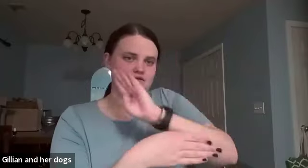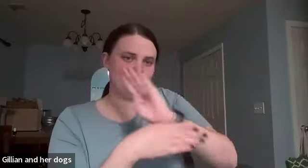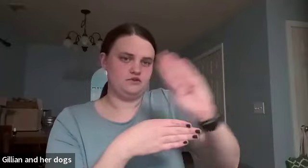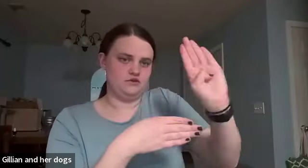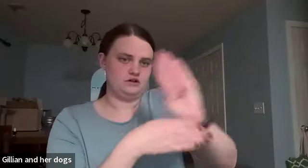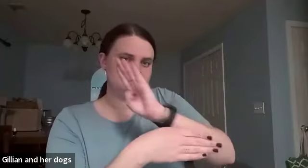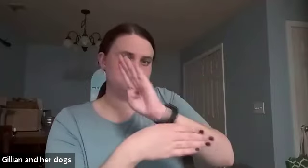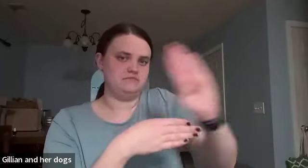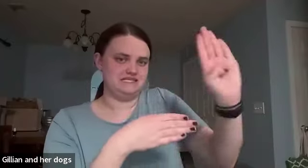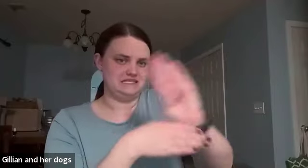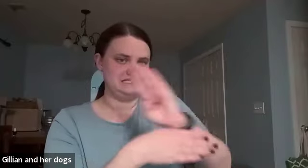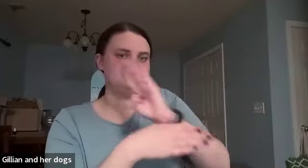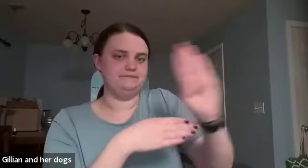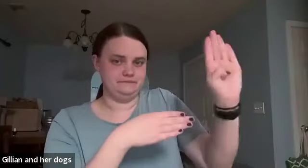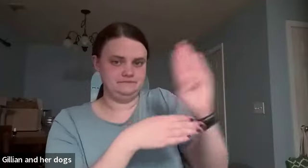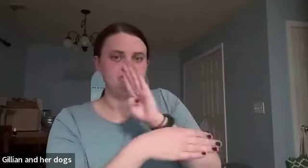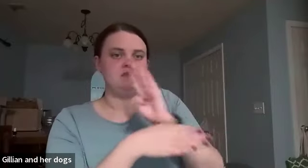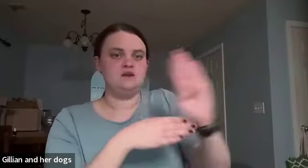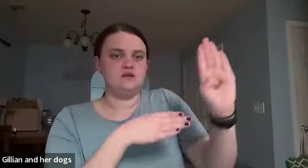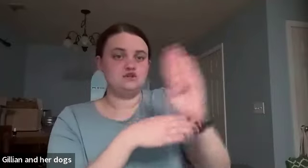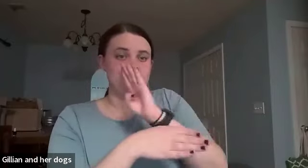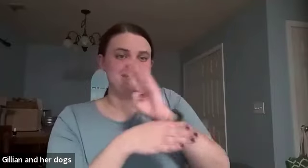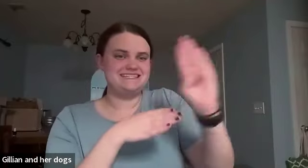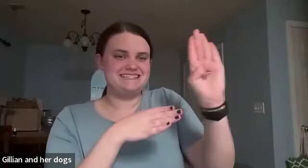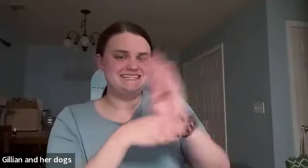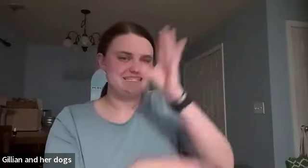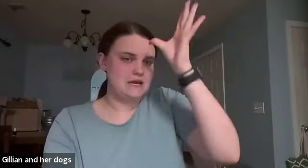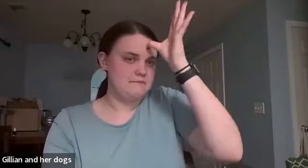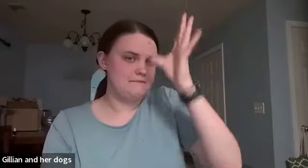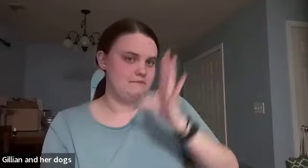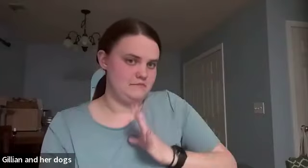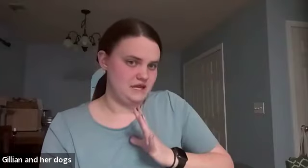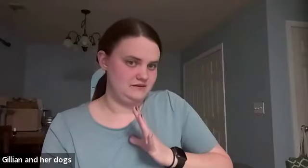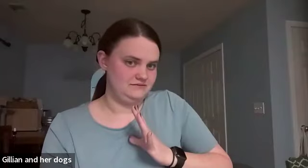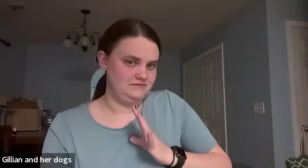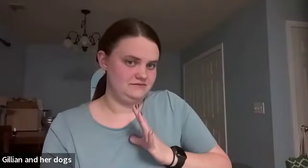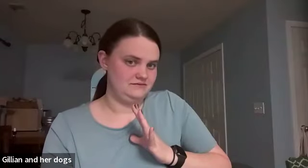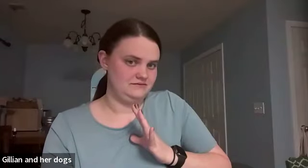back and forth across business. So business man,